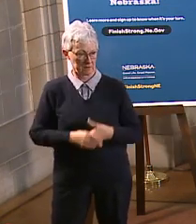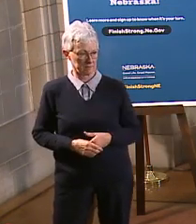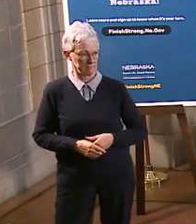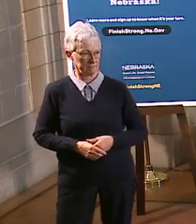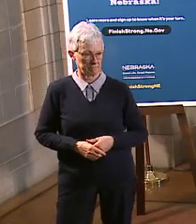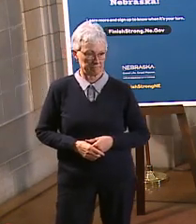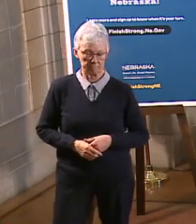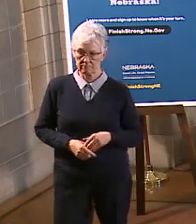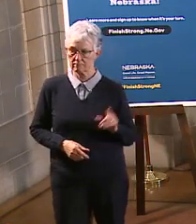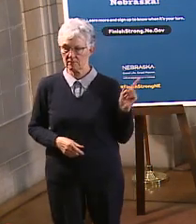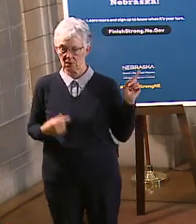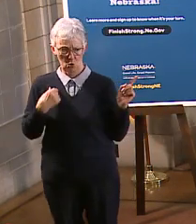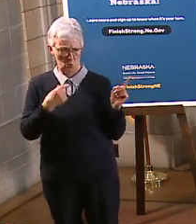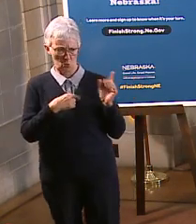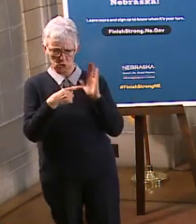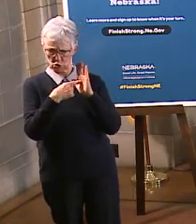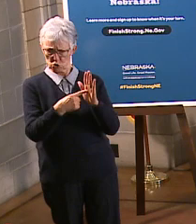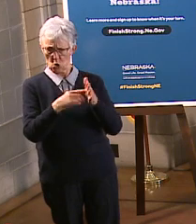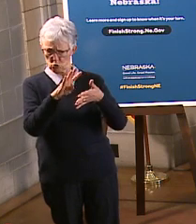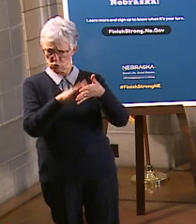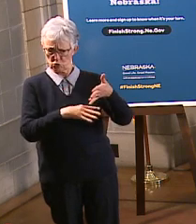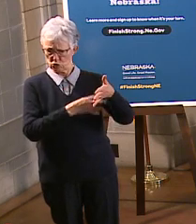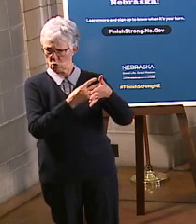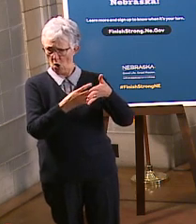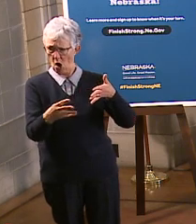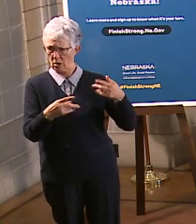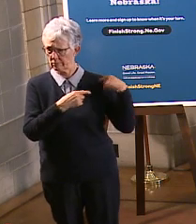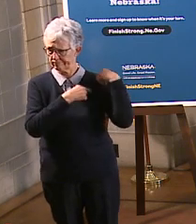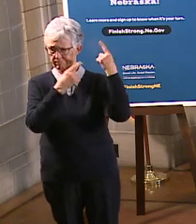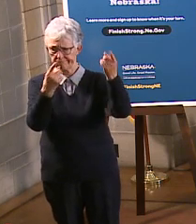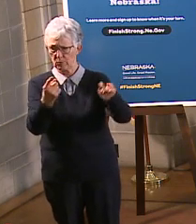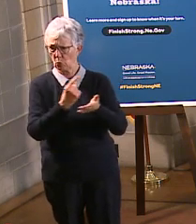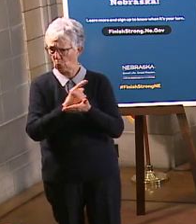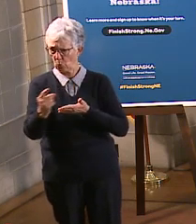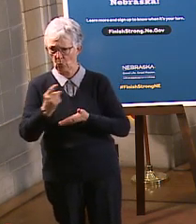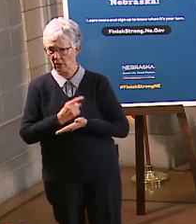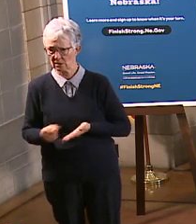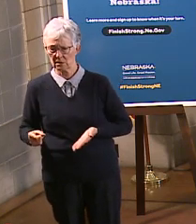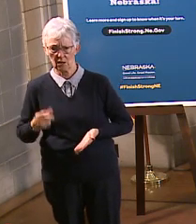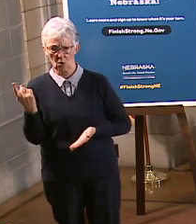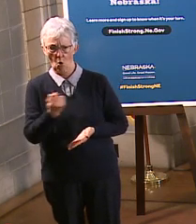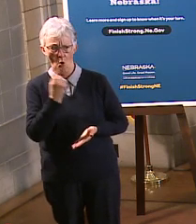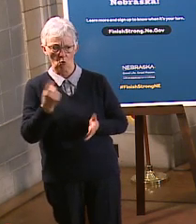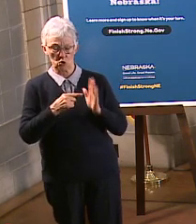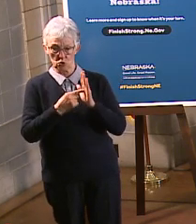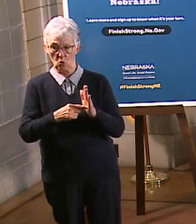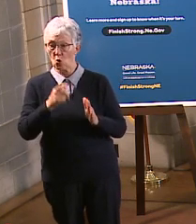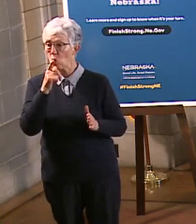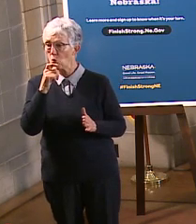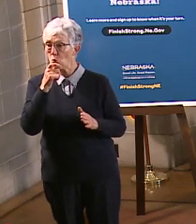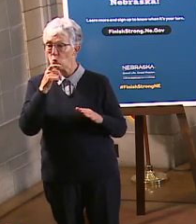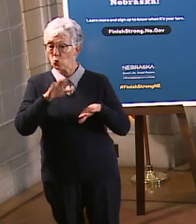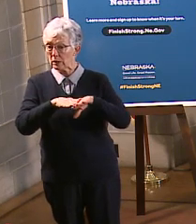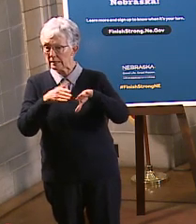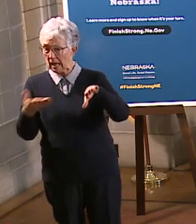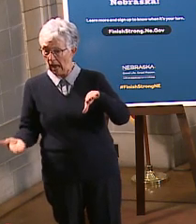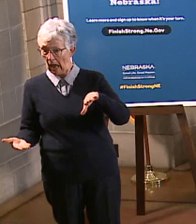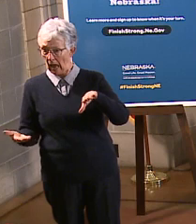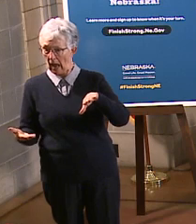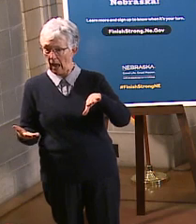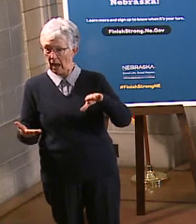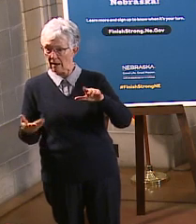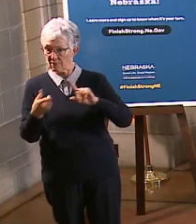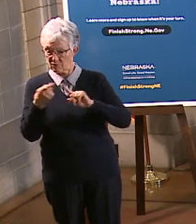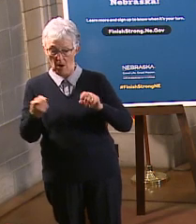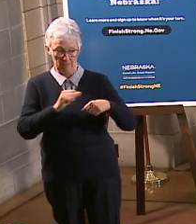So when we showed the chart over the last couple weeks as far as our death rates and people with COVID, and